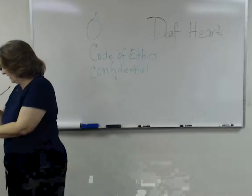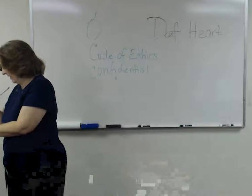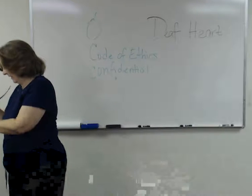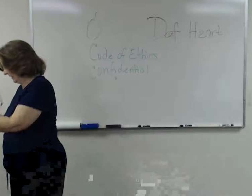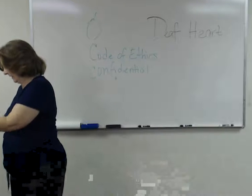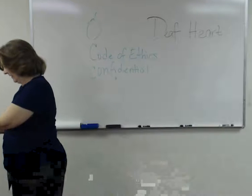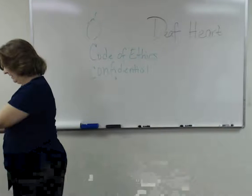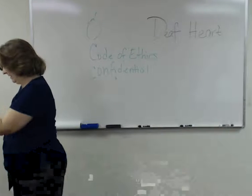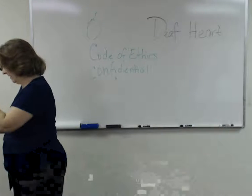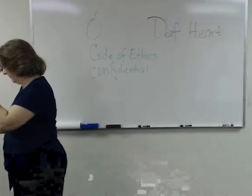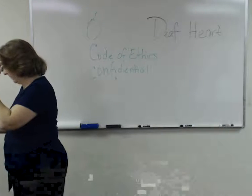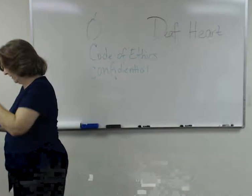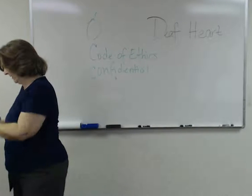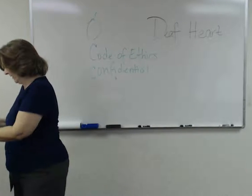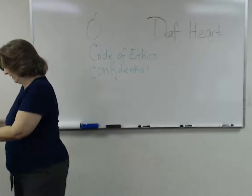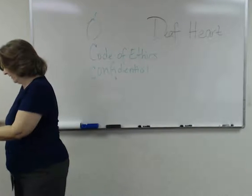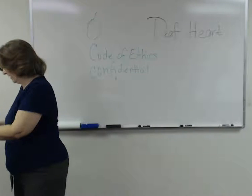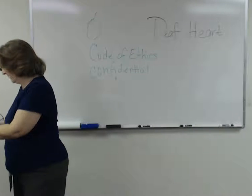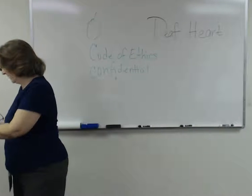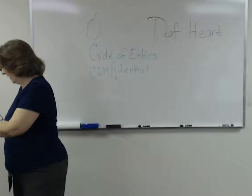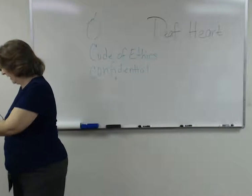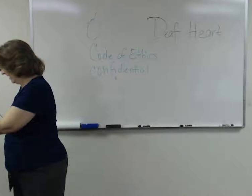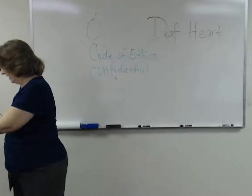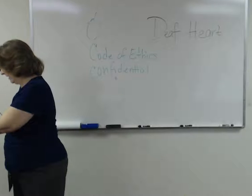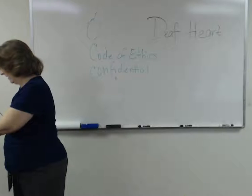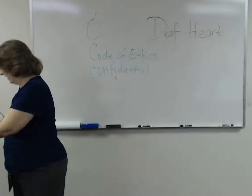number 6. Number 6, let's go to that.